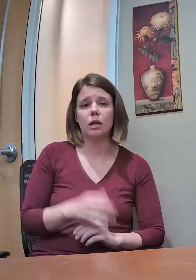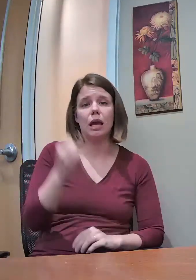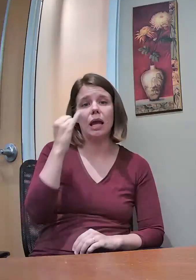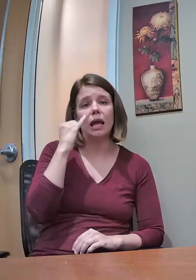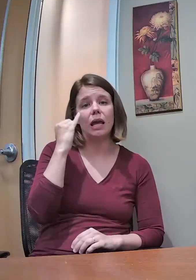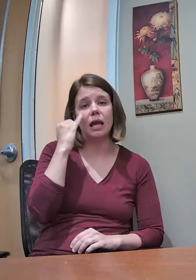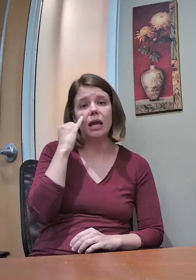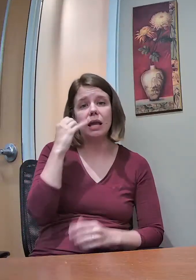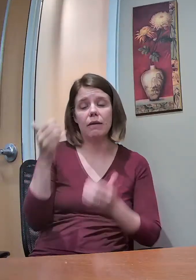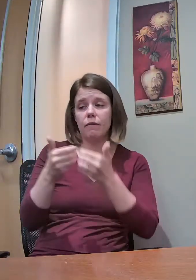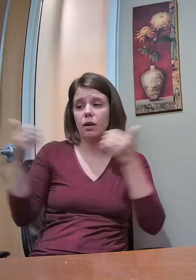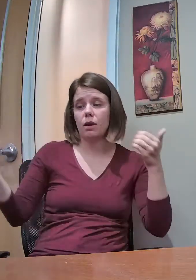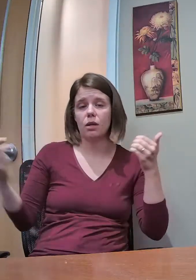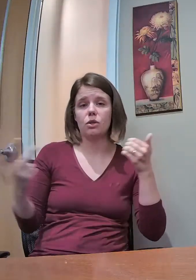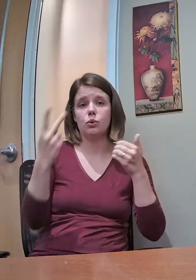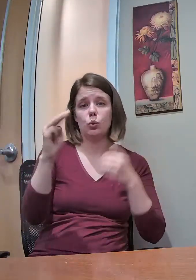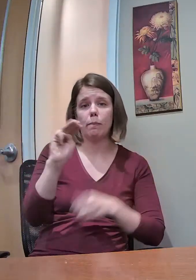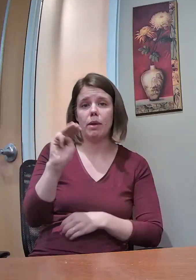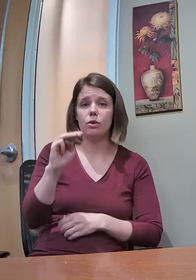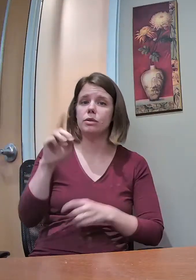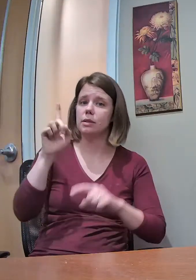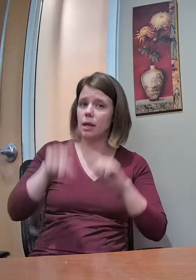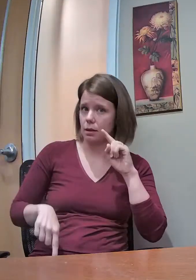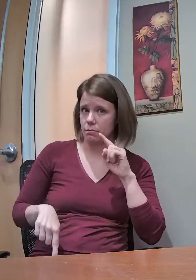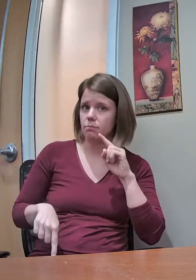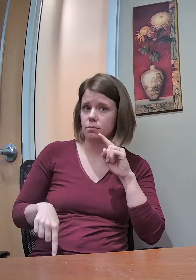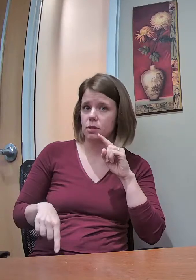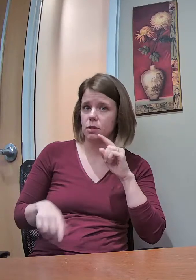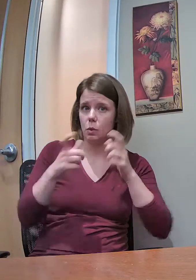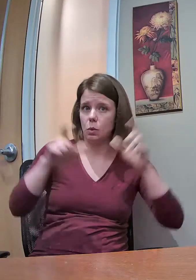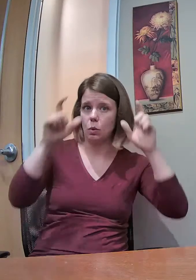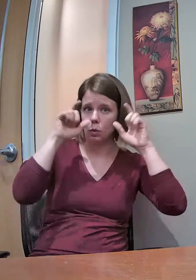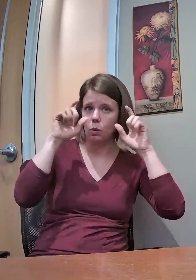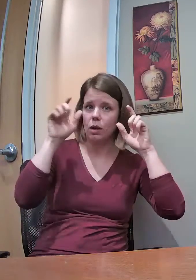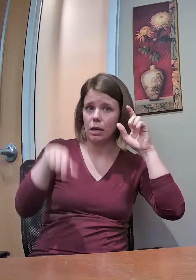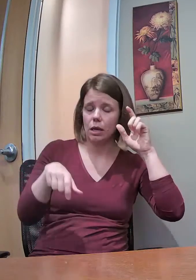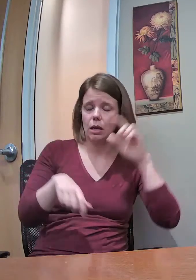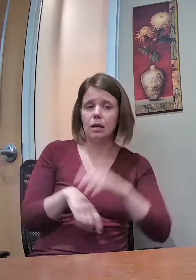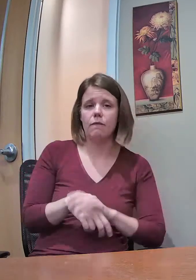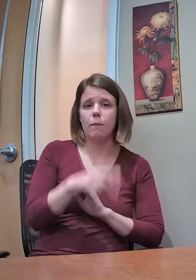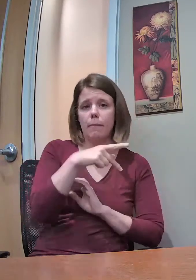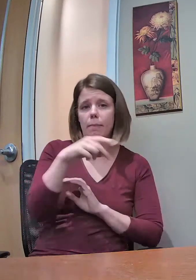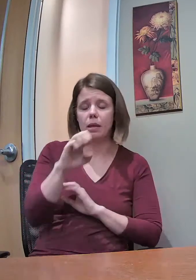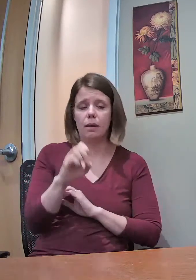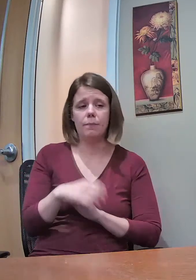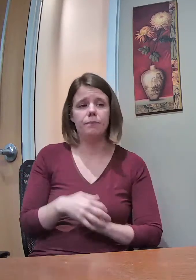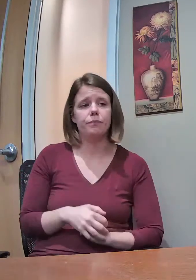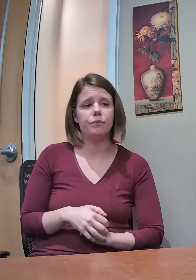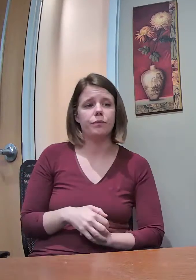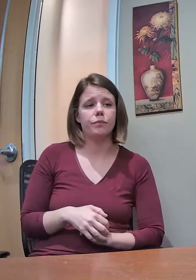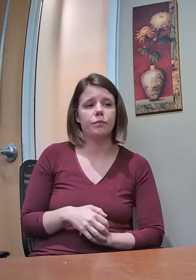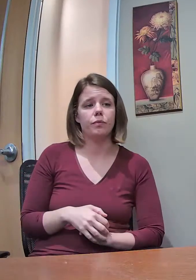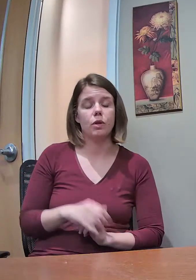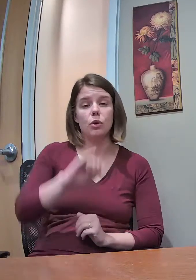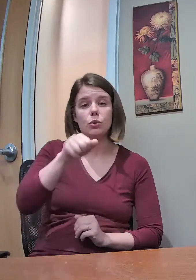2 meters of physical distancing. Effective in the 9th, fully immunized